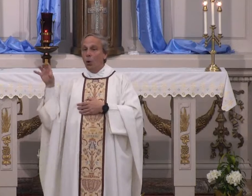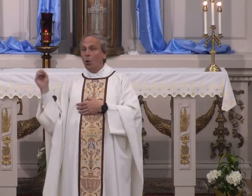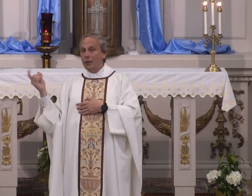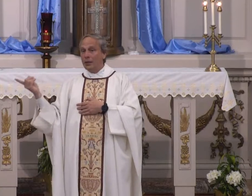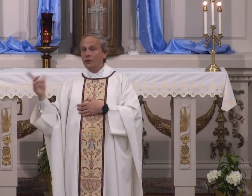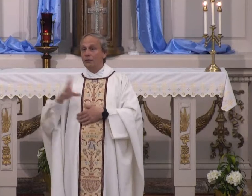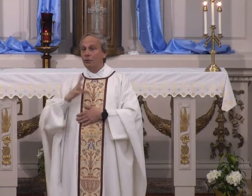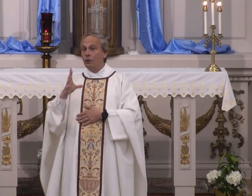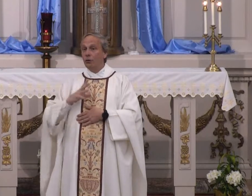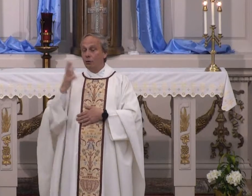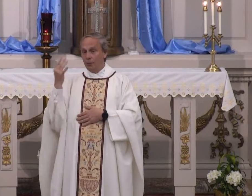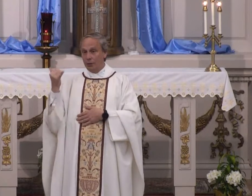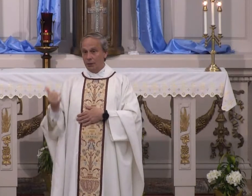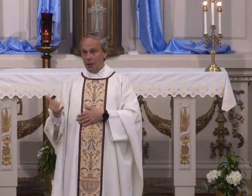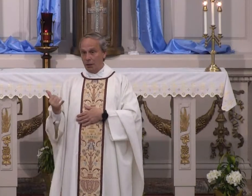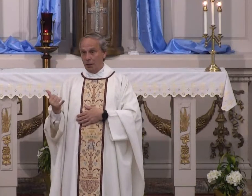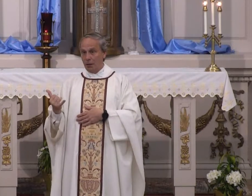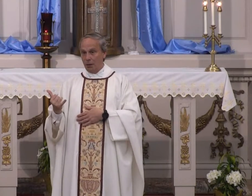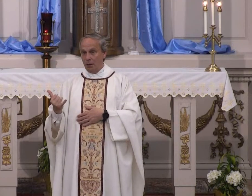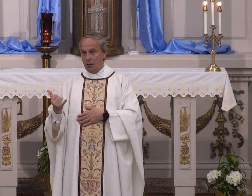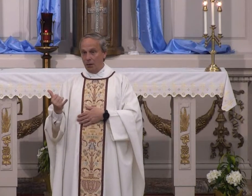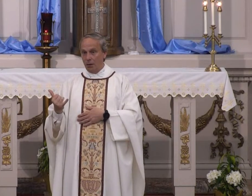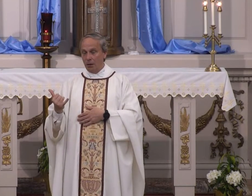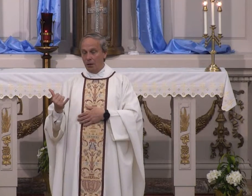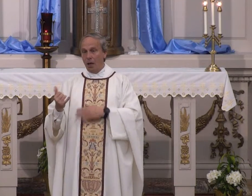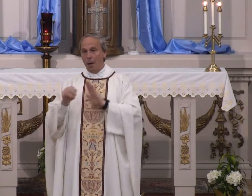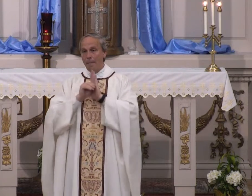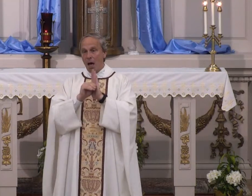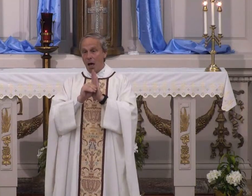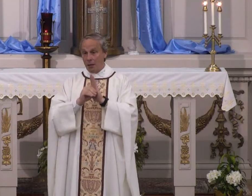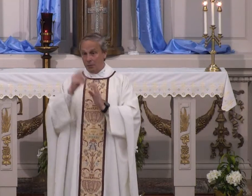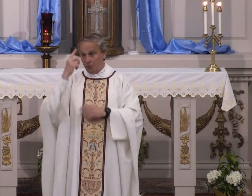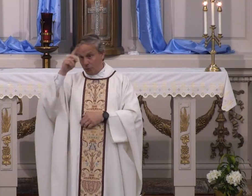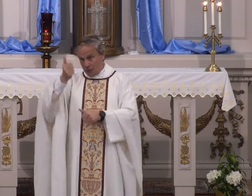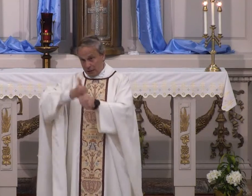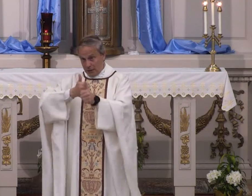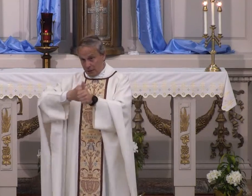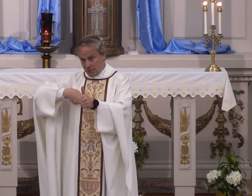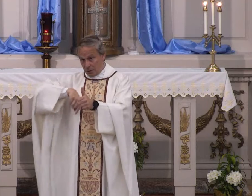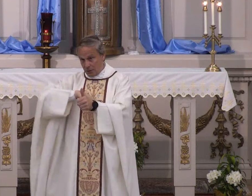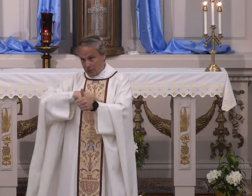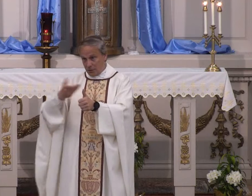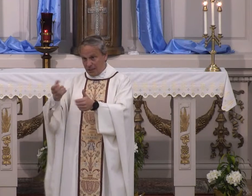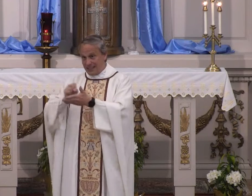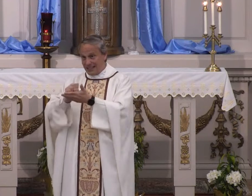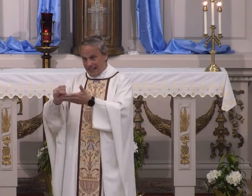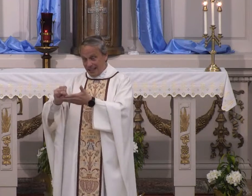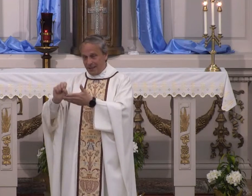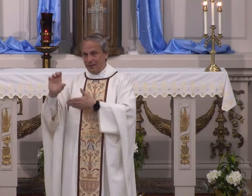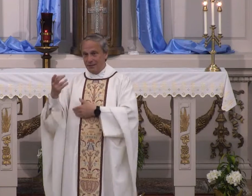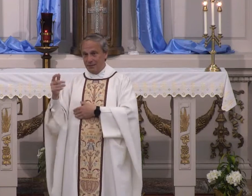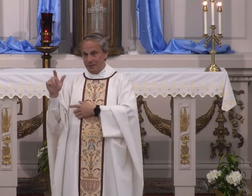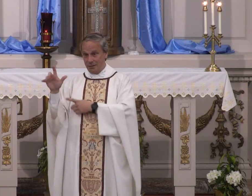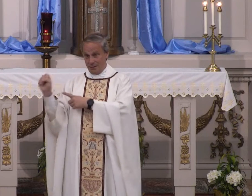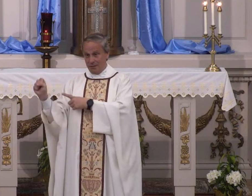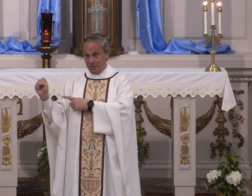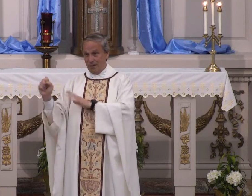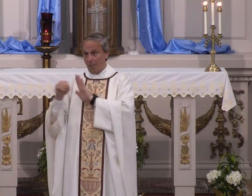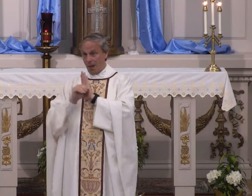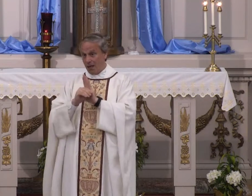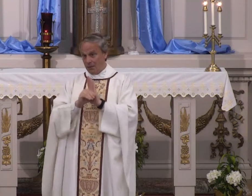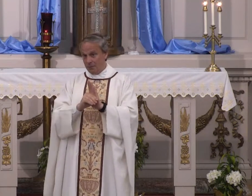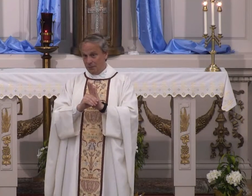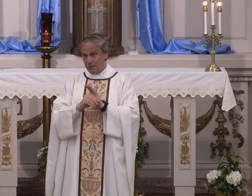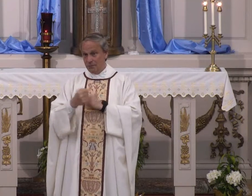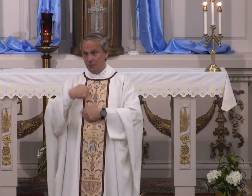St. Charles de Foucault is that same way. He is now officially a saint, and